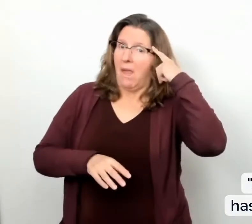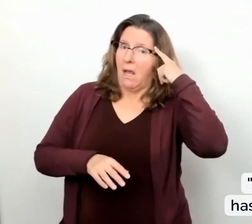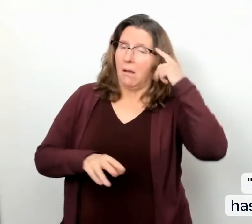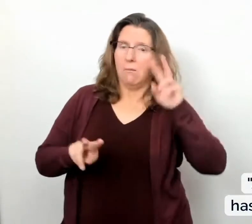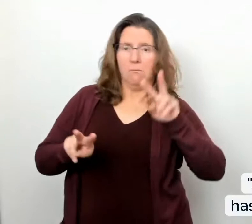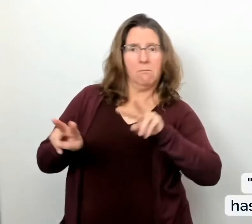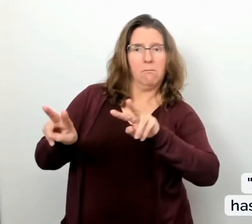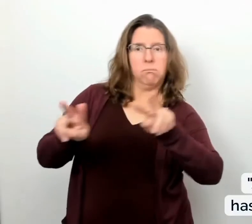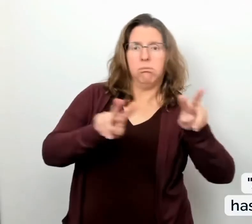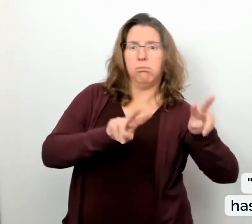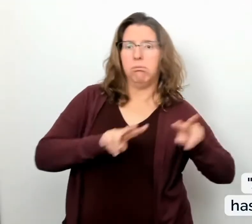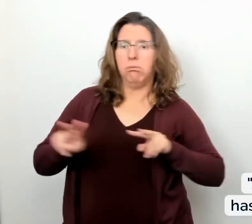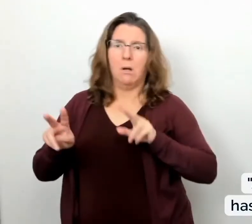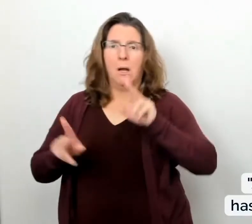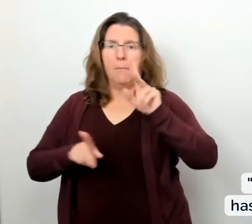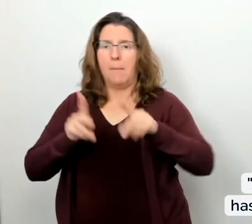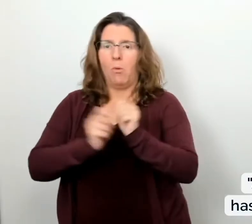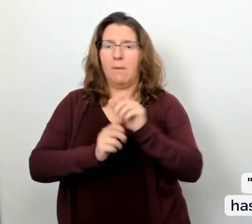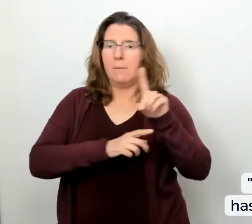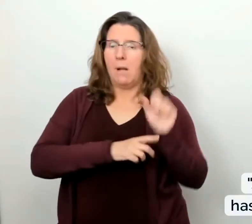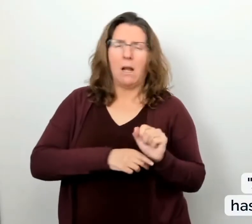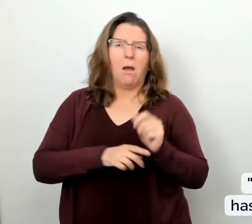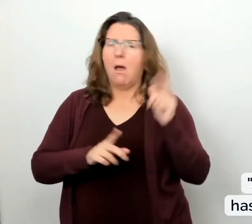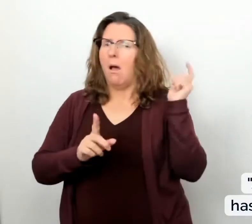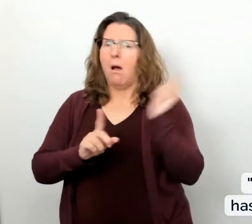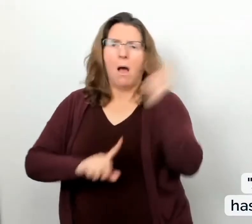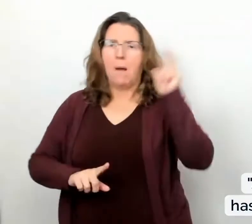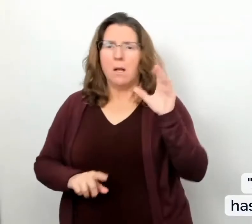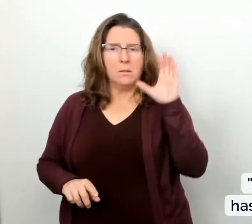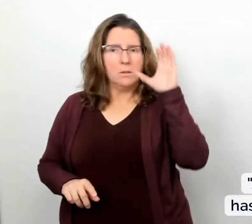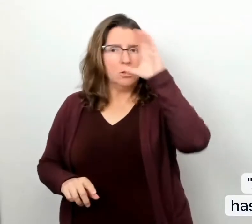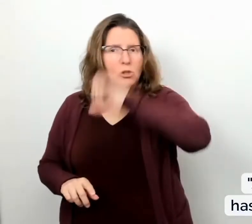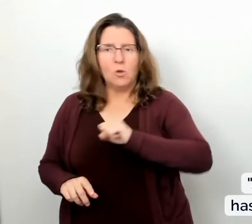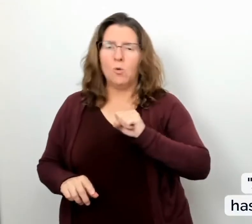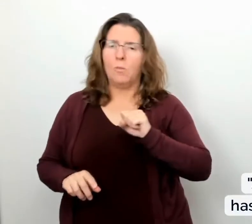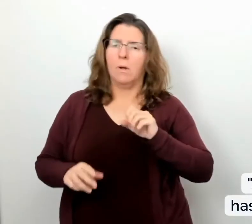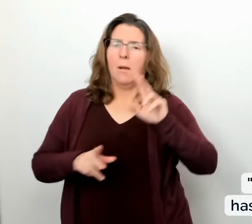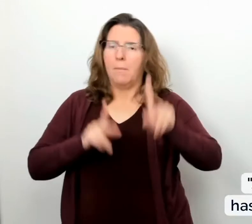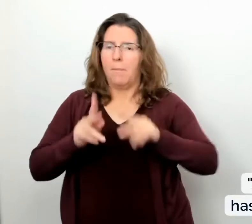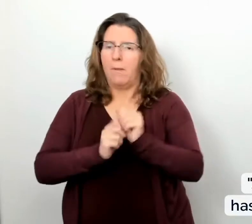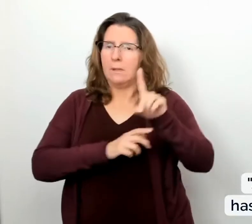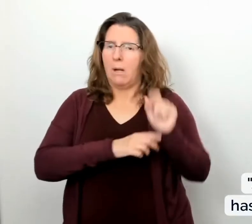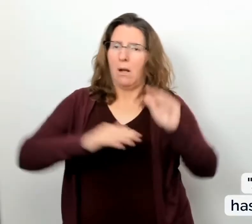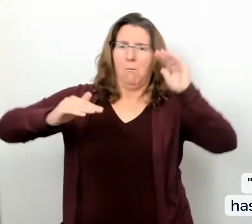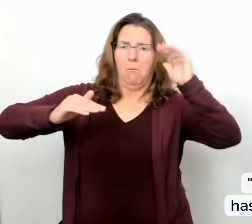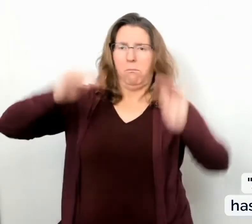most of us believe that any person with a disability has lower intelligence than non-disabled persons.